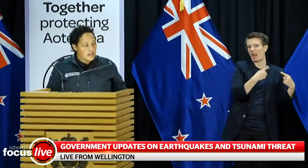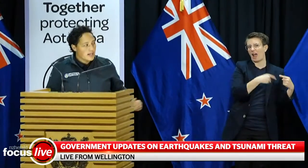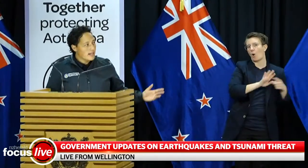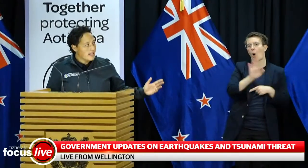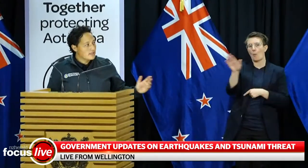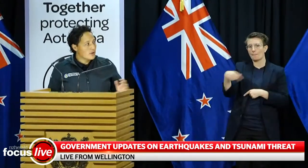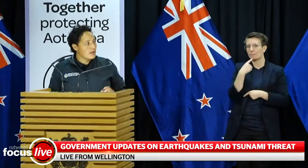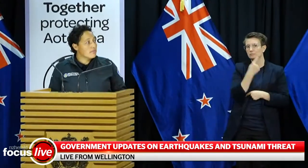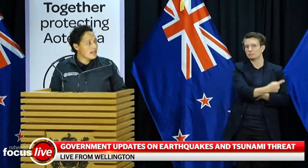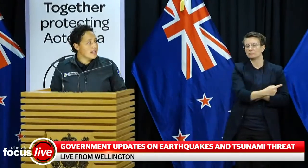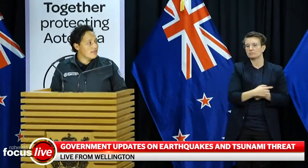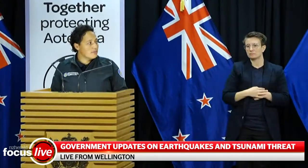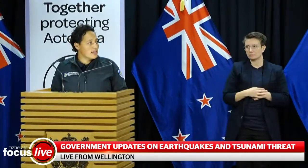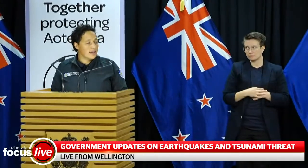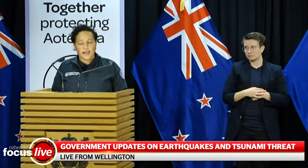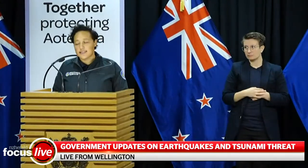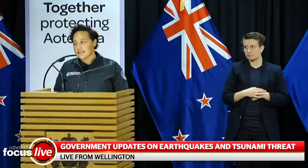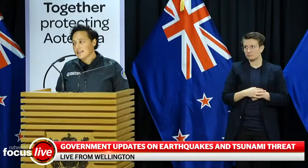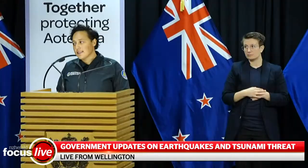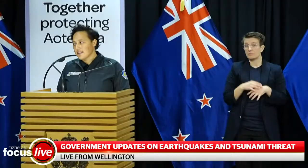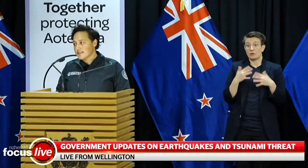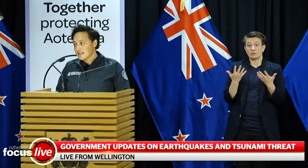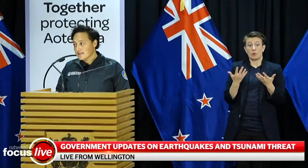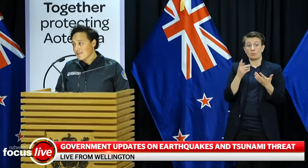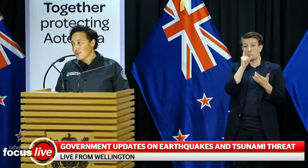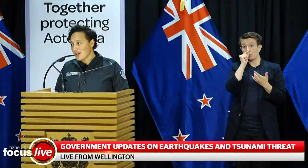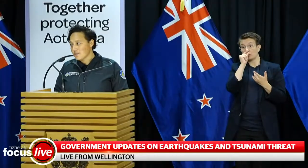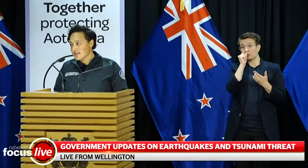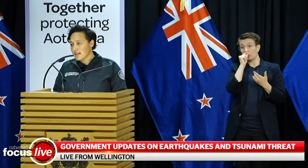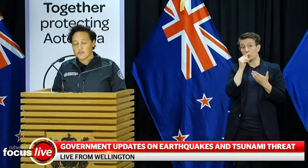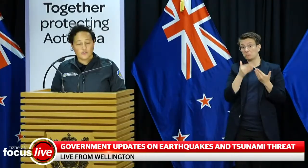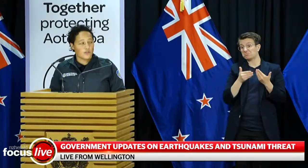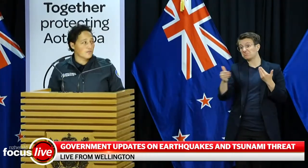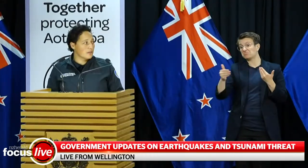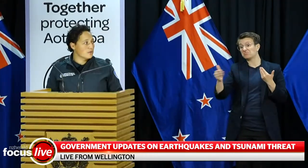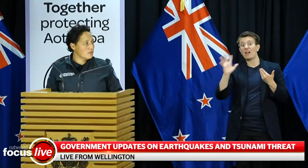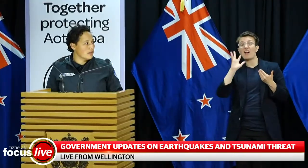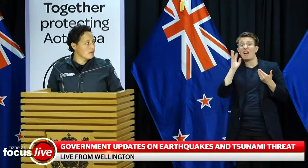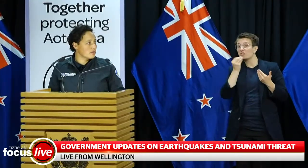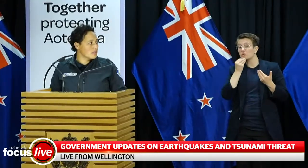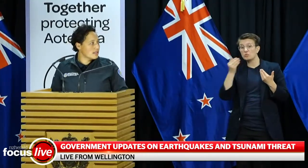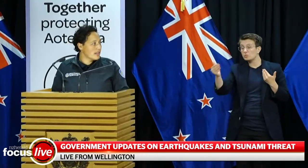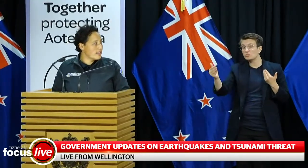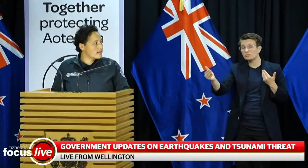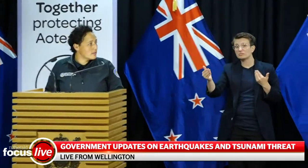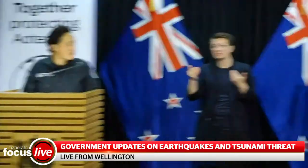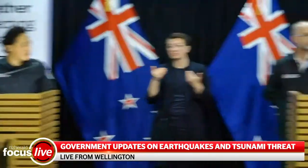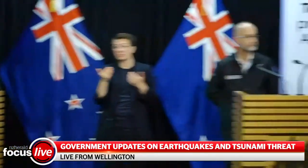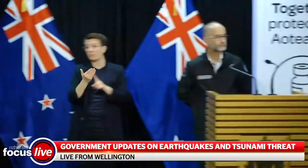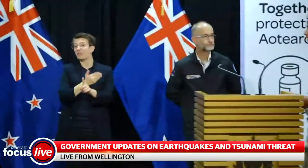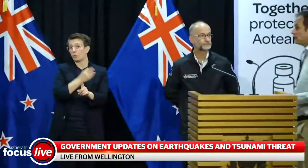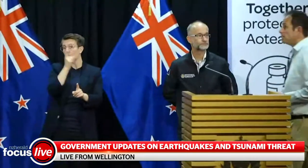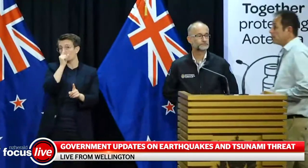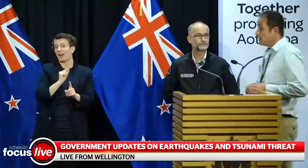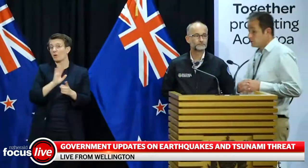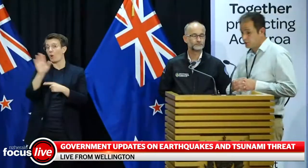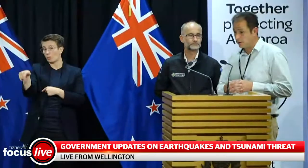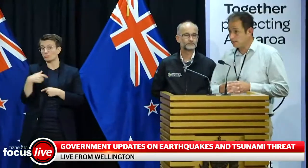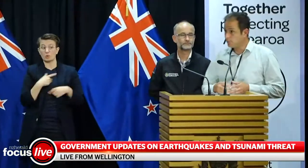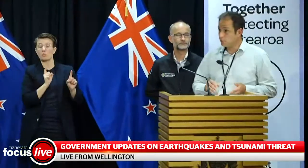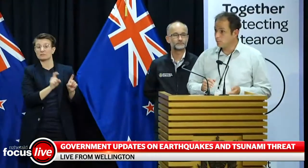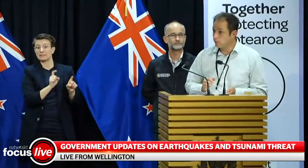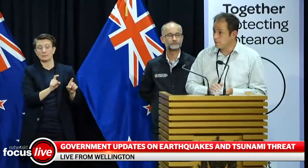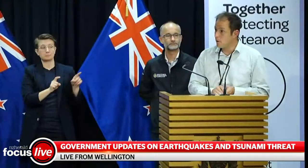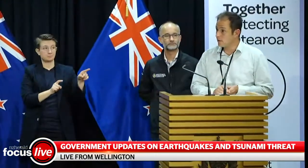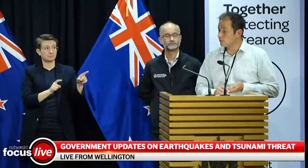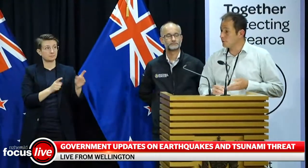home. And so it may even be as lengthy as sometime this afternoon. Bill, you may want to add something further there. Sure.